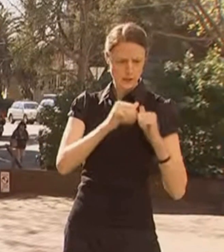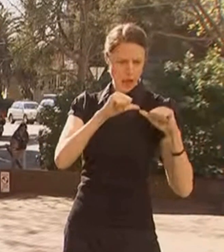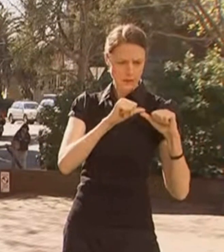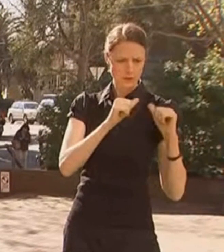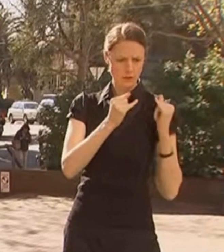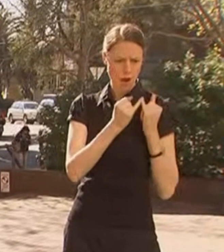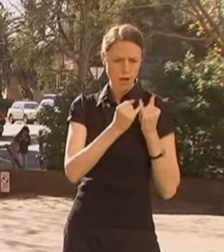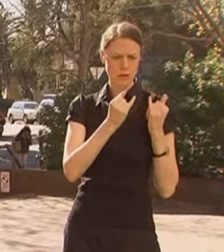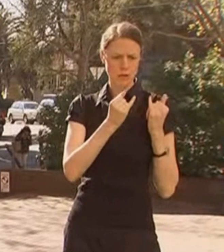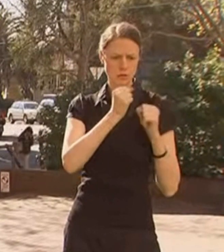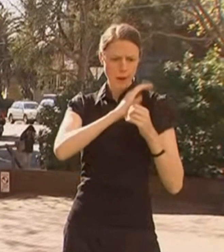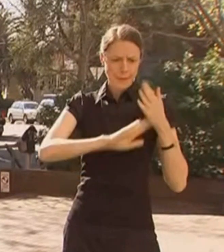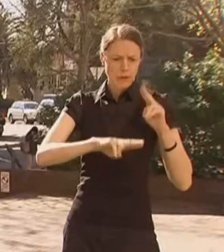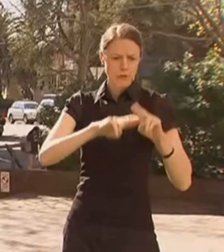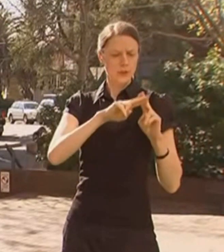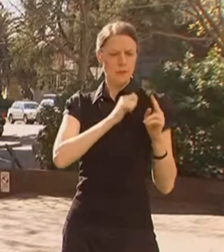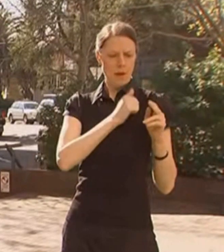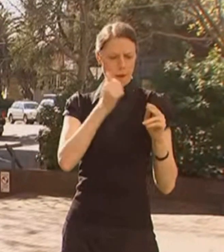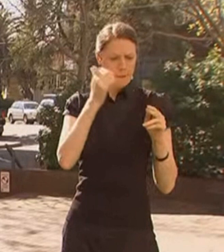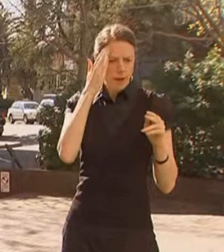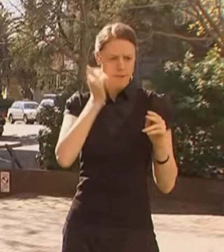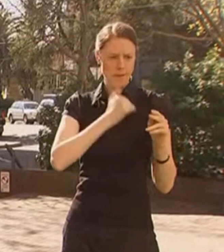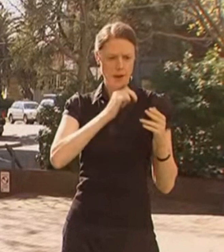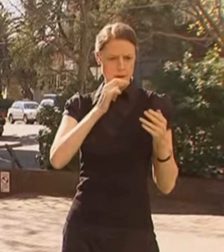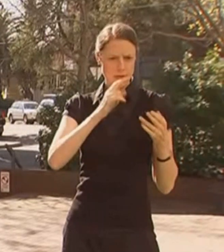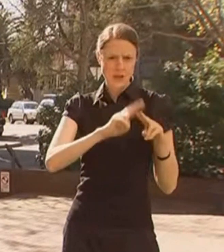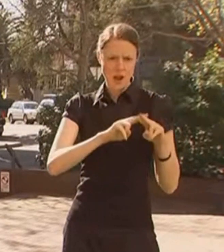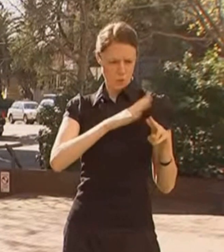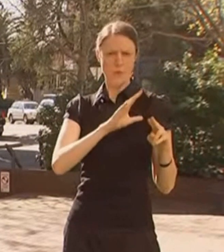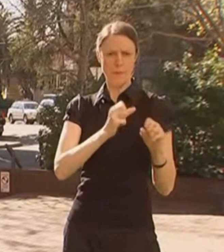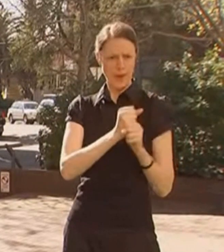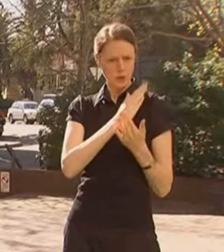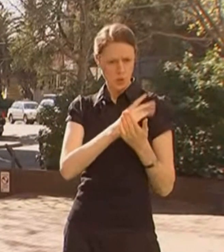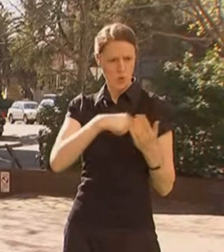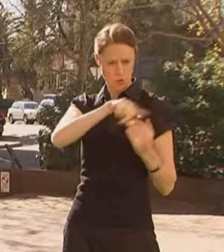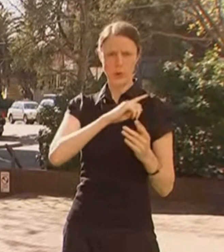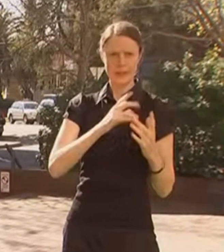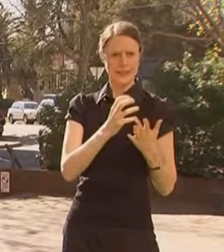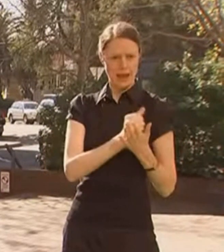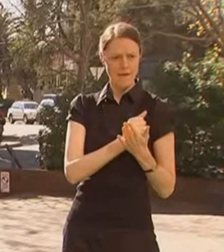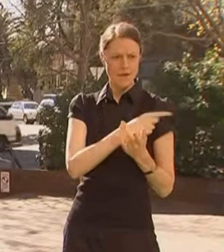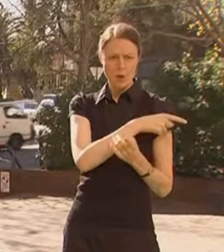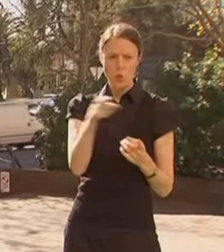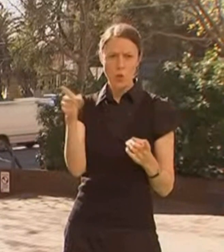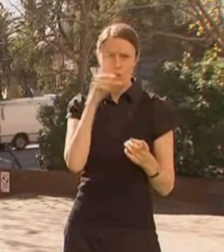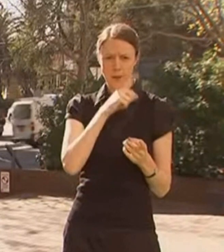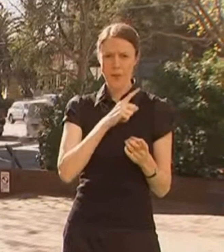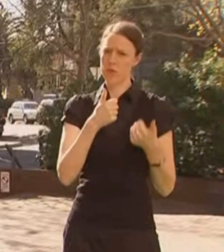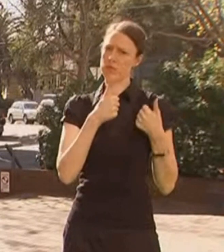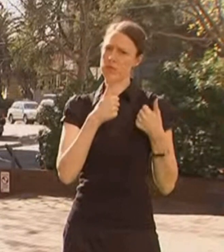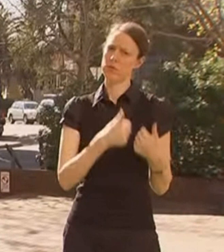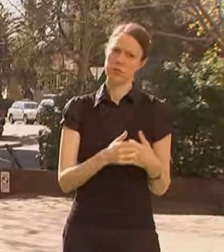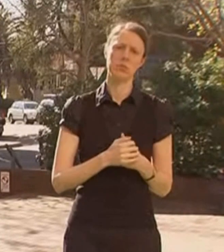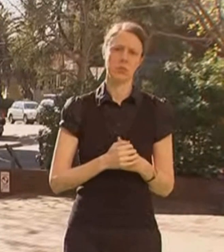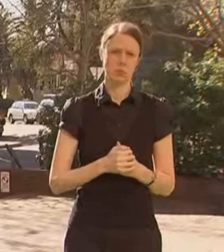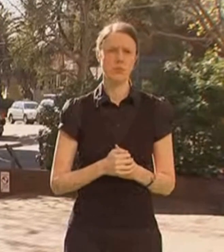throughout our state, throughout our country, that this virus is still dangerous, and they've come forward because they want to protect